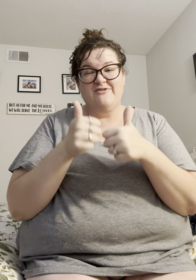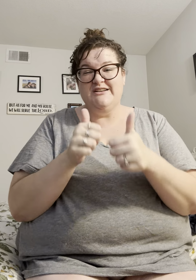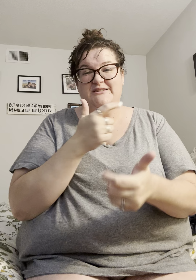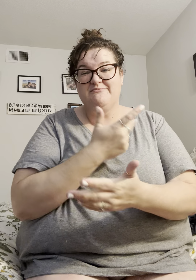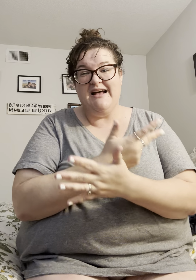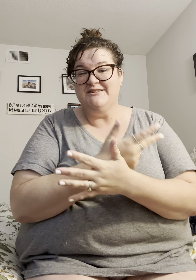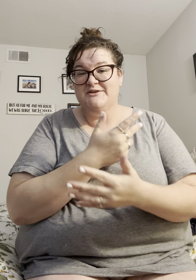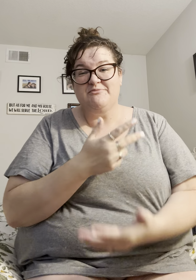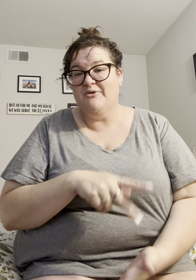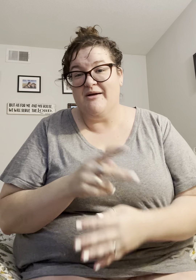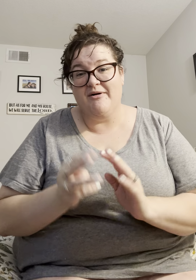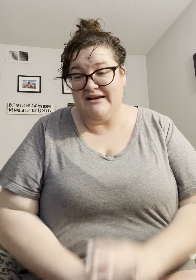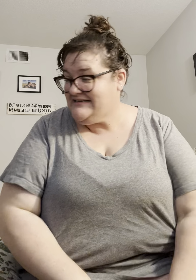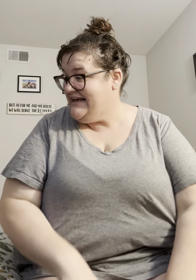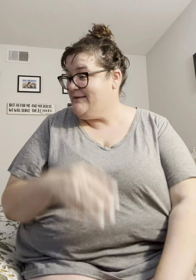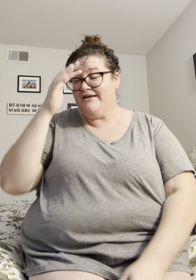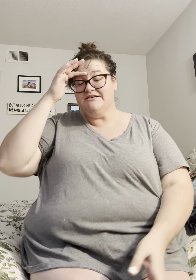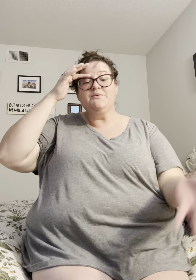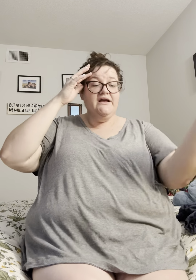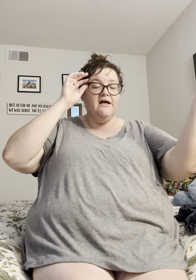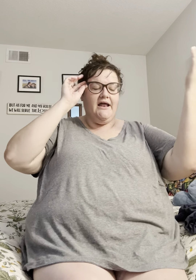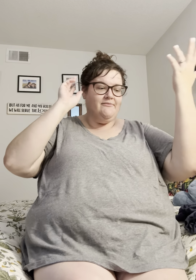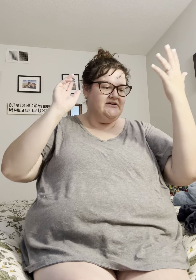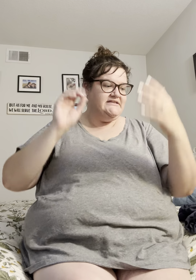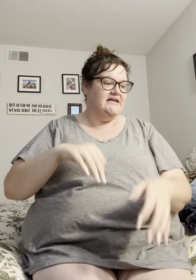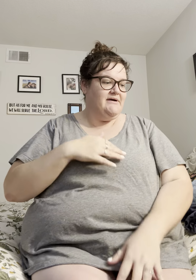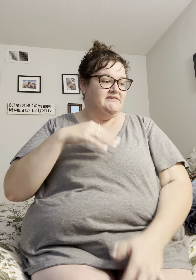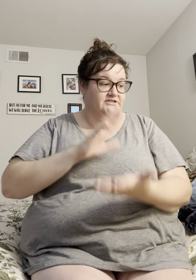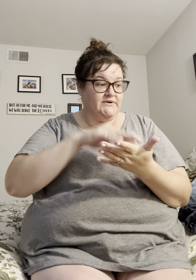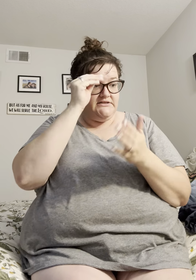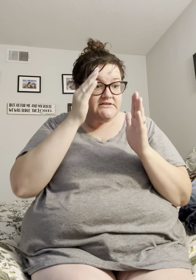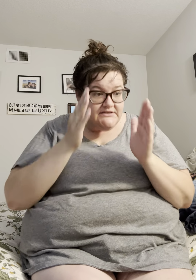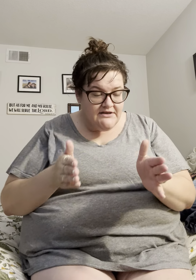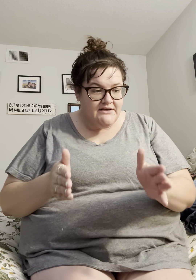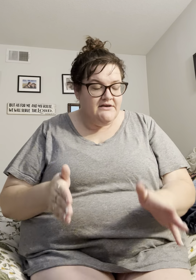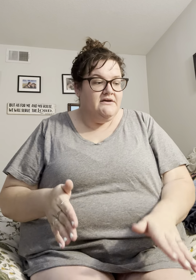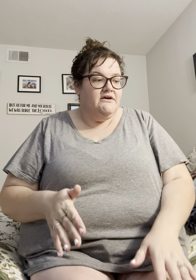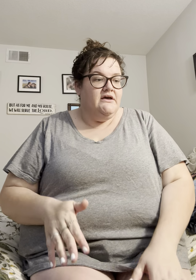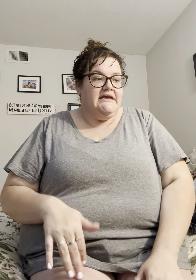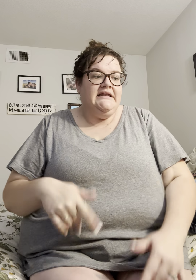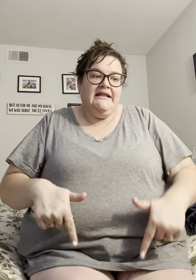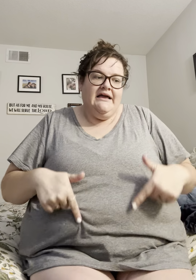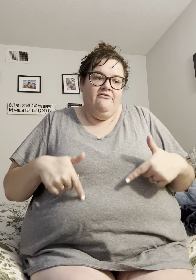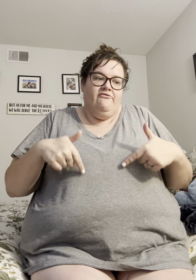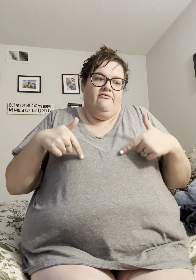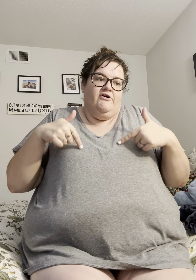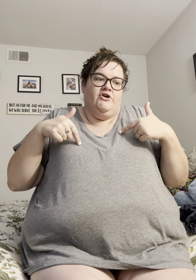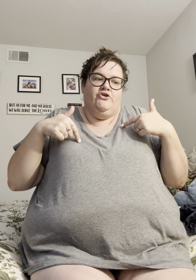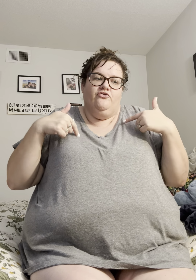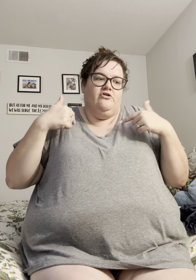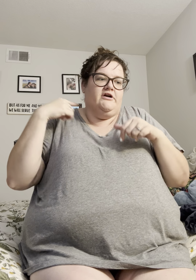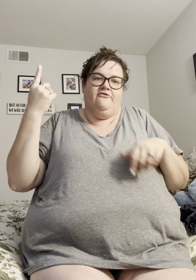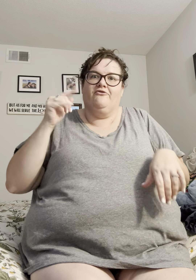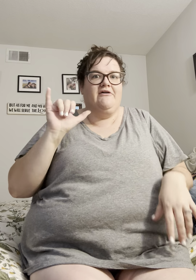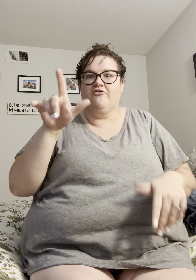which master's program I want to take, because why not? I'm always telling my students, in life, you're a forever